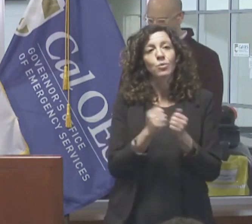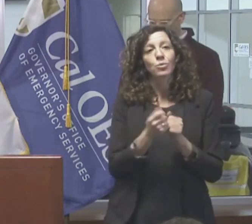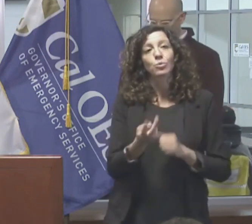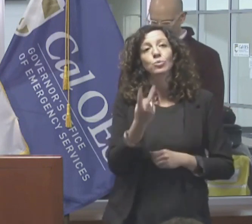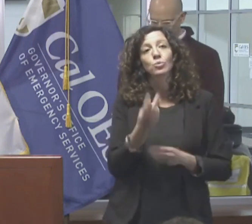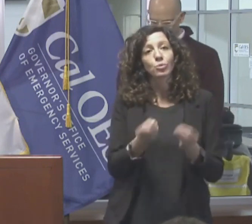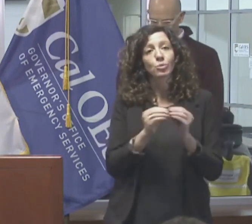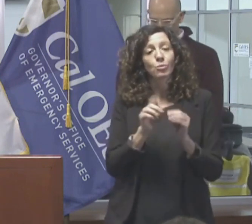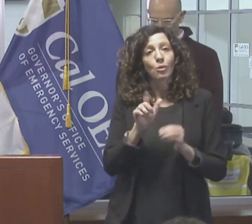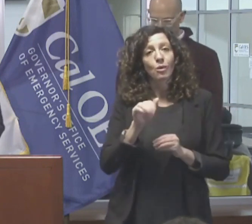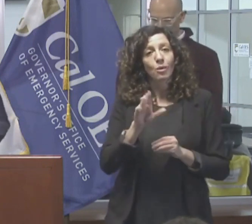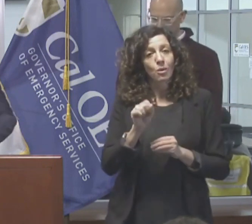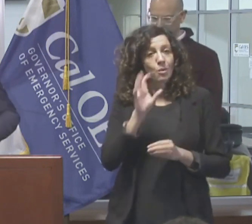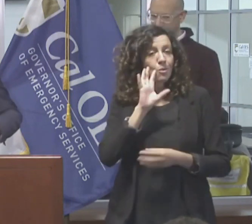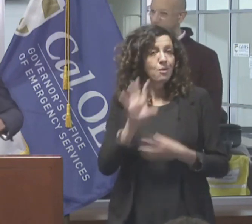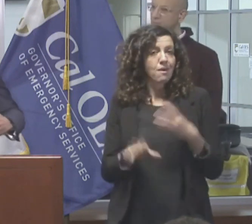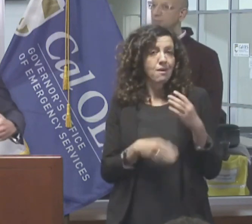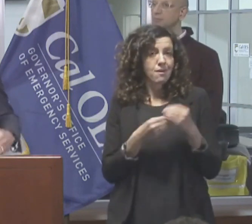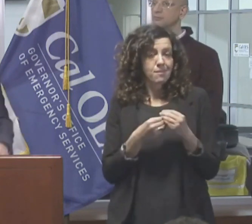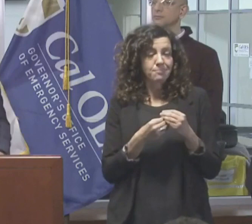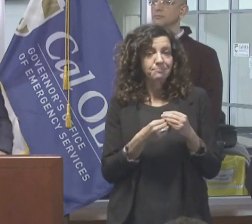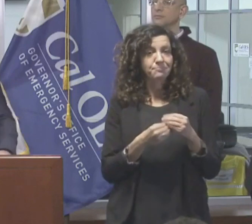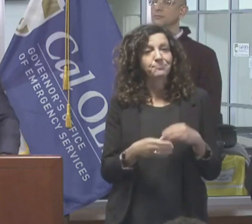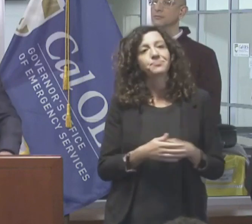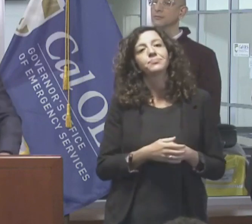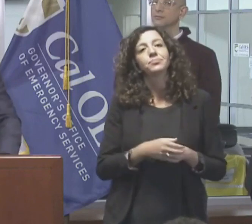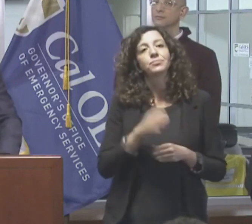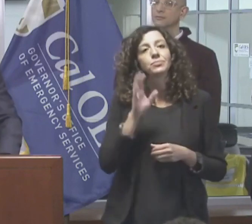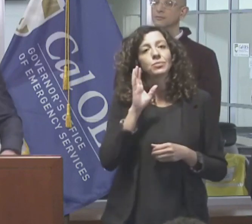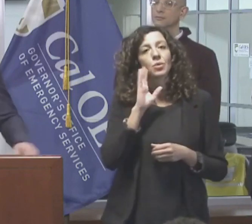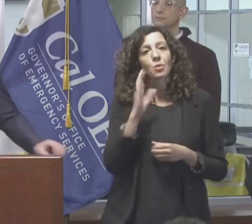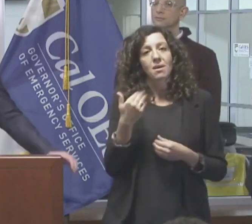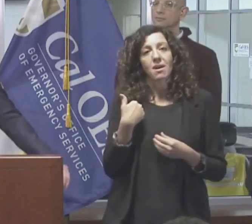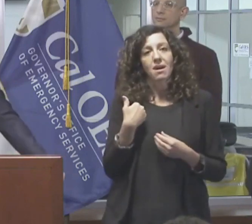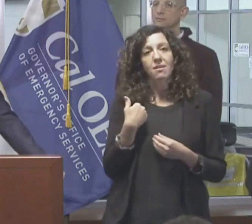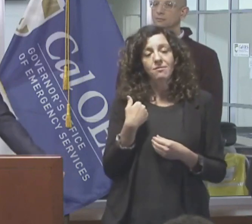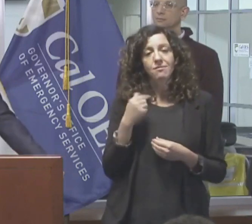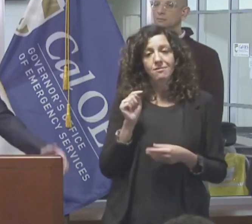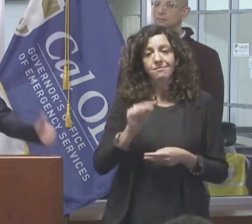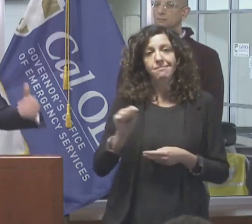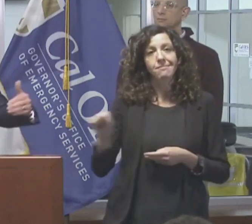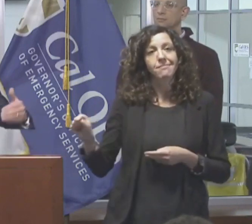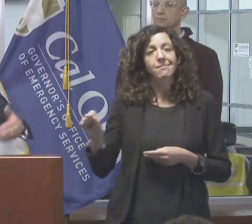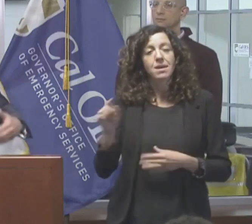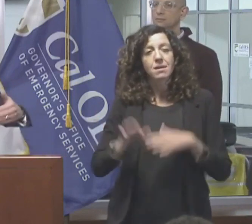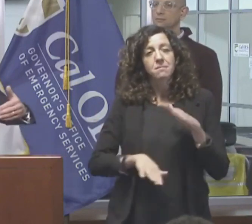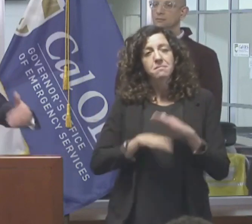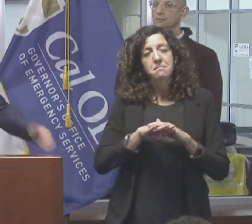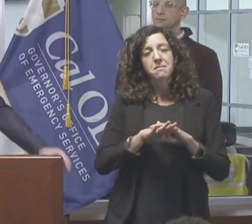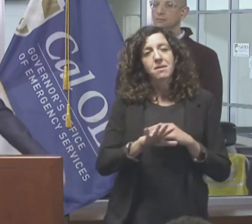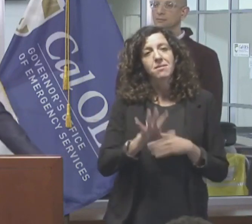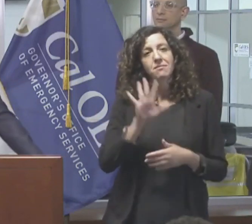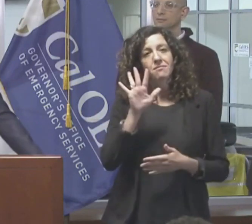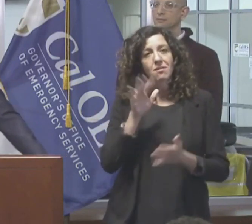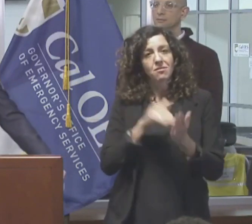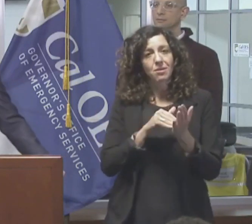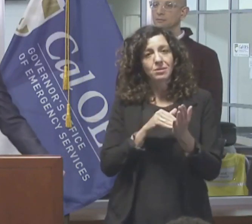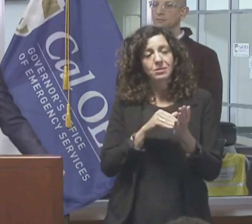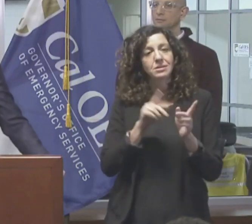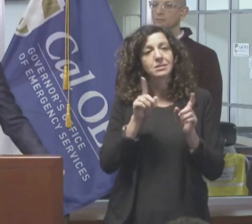labs that will come online. We'll get those tests just from that commercial lab up to 5,000, as much